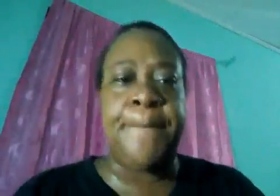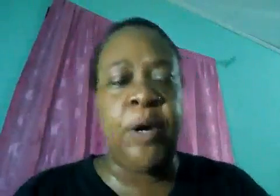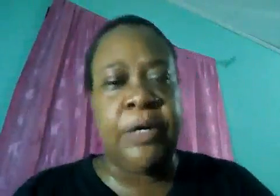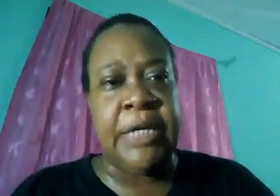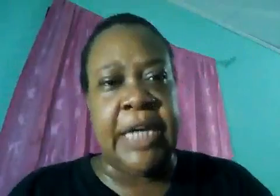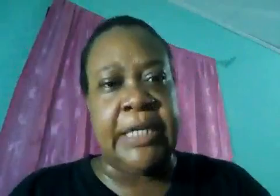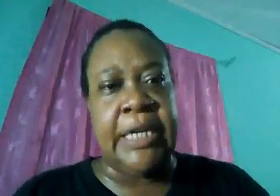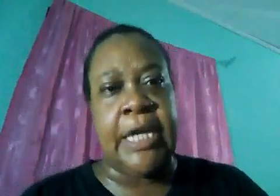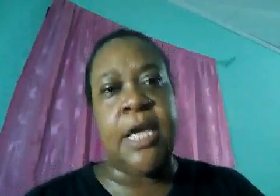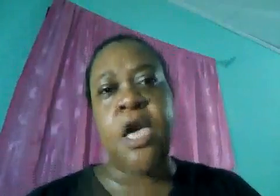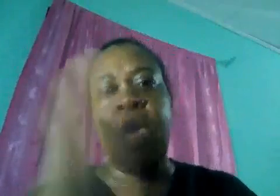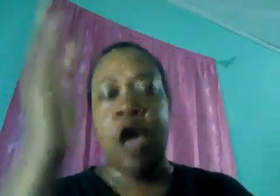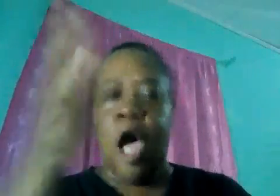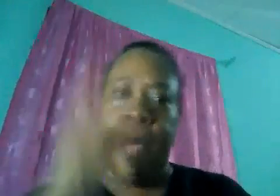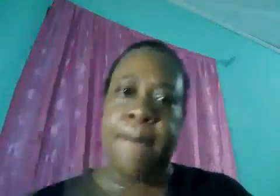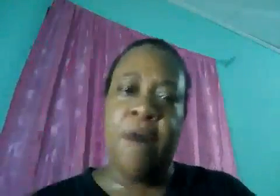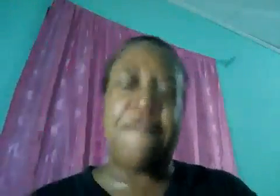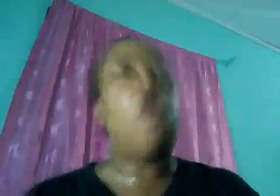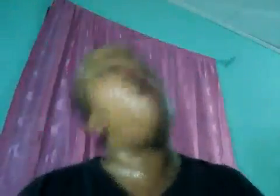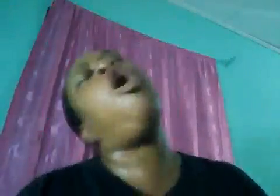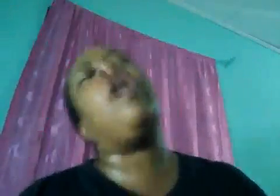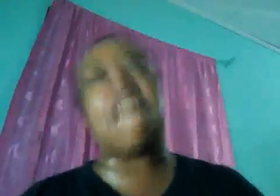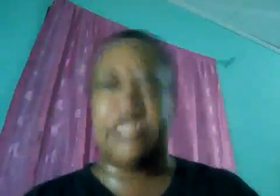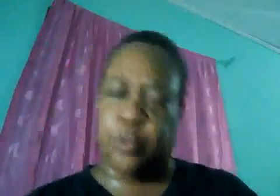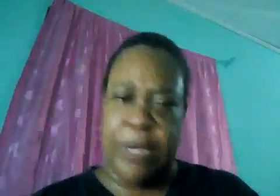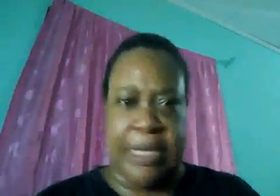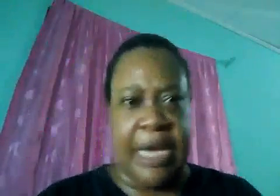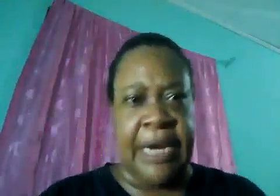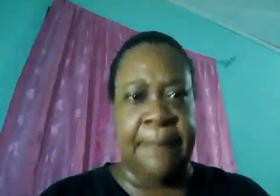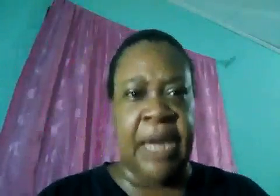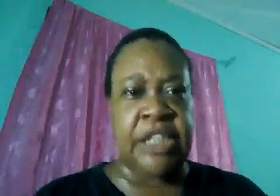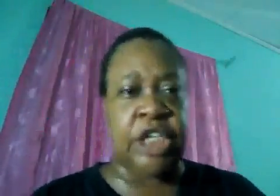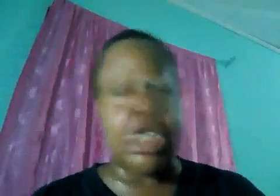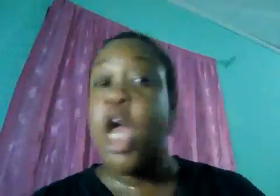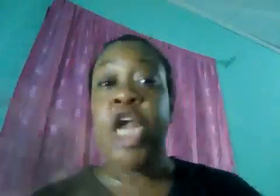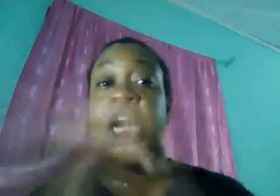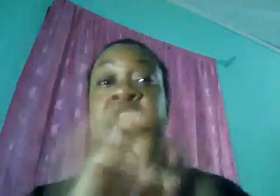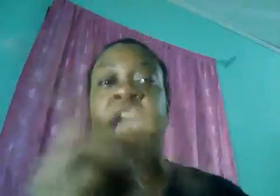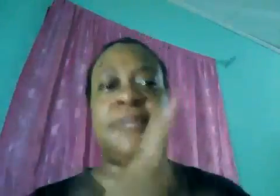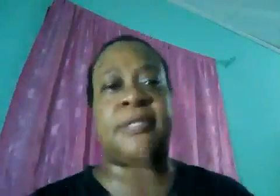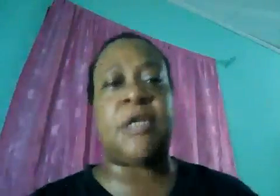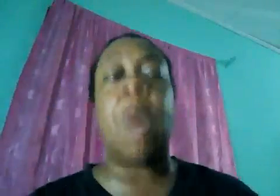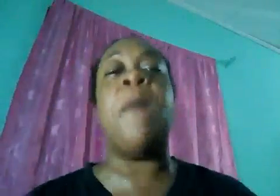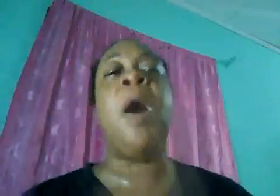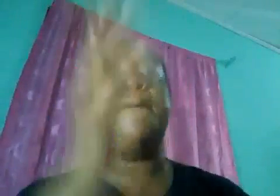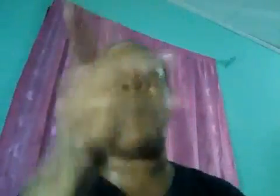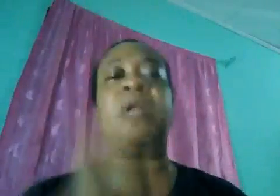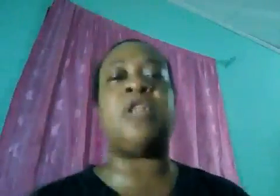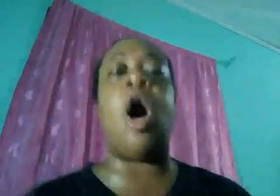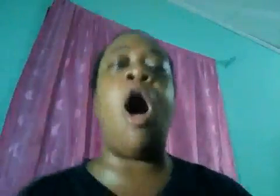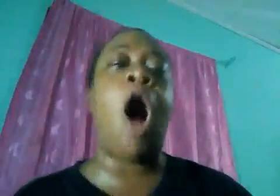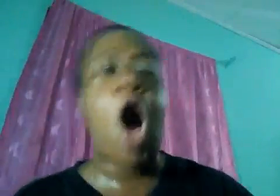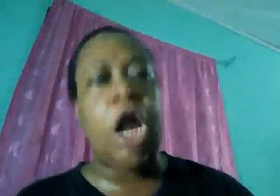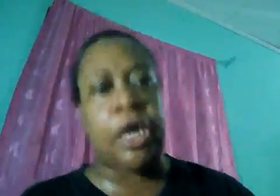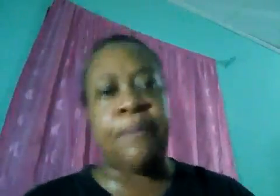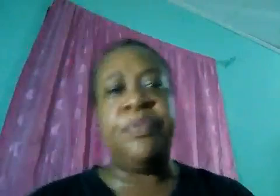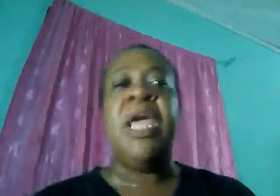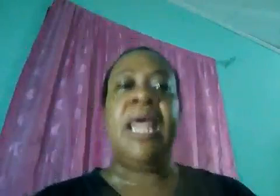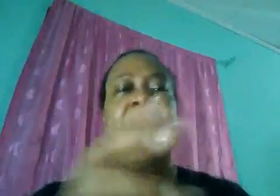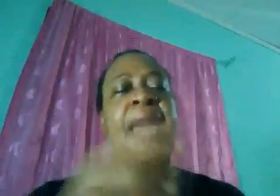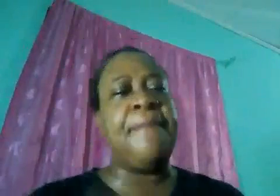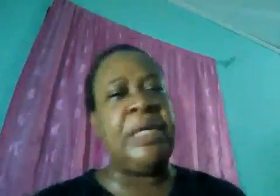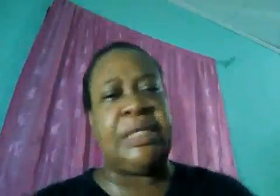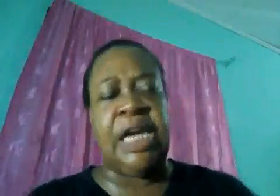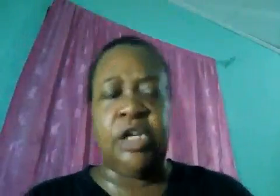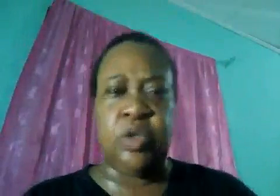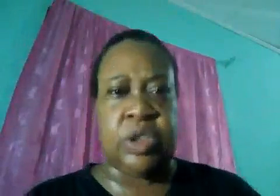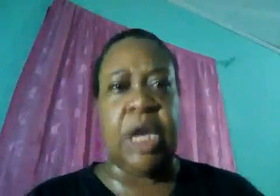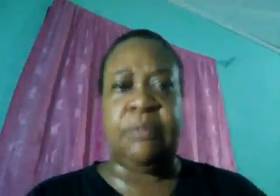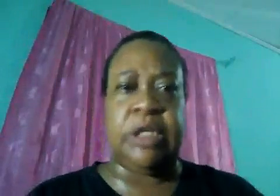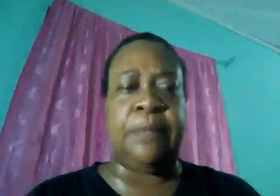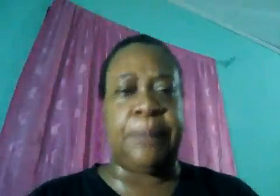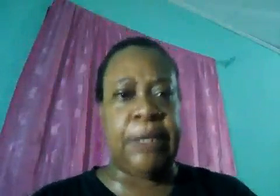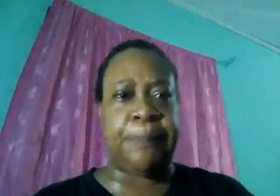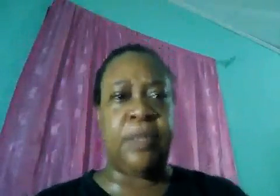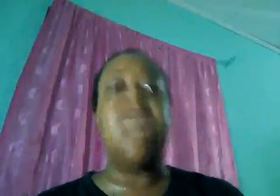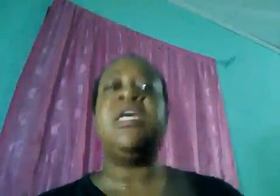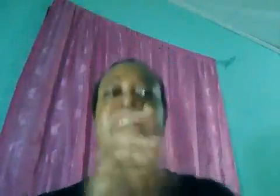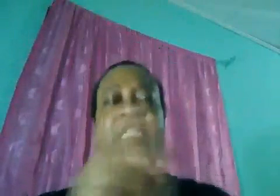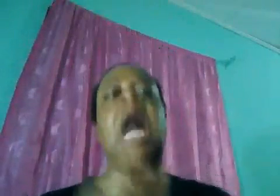abundantly above all that we can imagine. Not some, but all. Let me tell you something, people. Stop